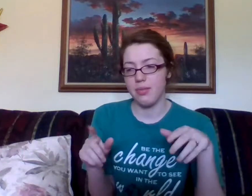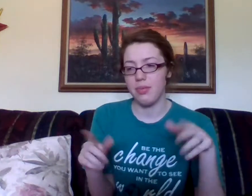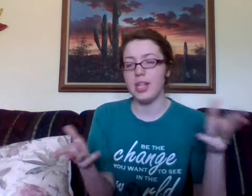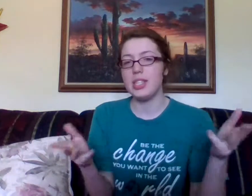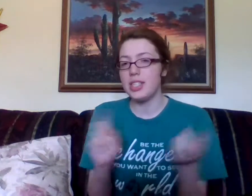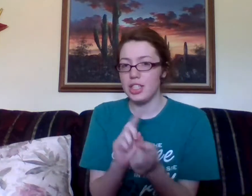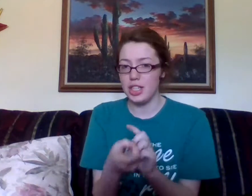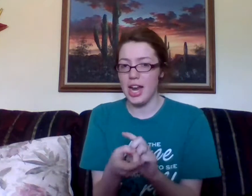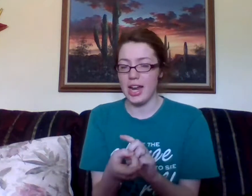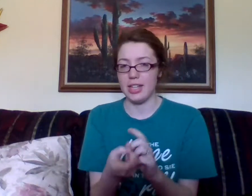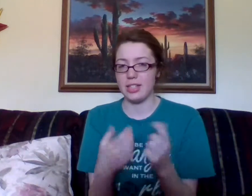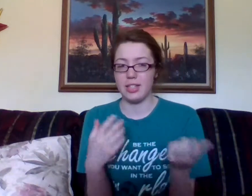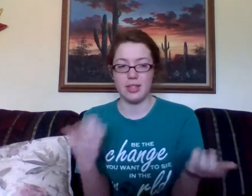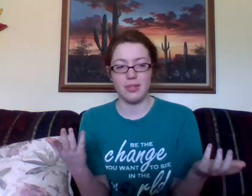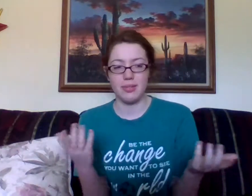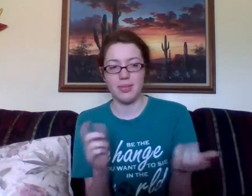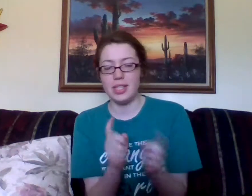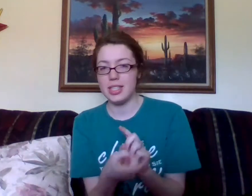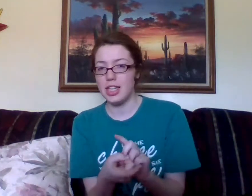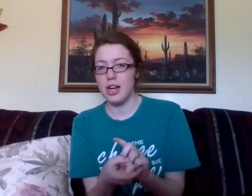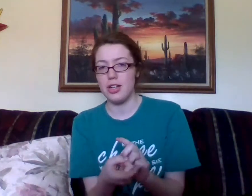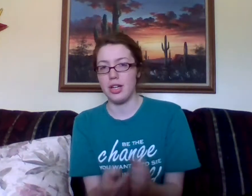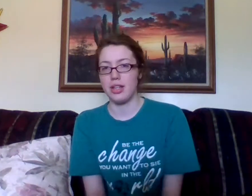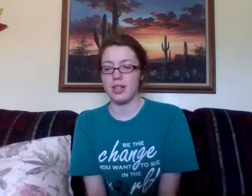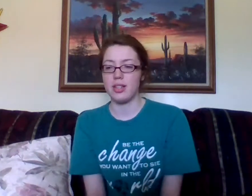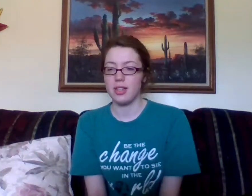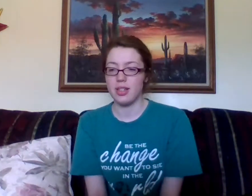what does this change? Like, what is it changing?